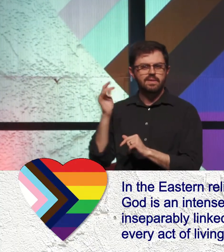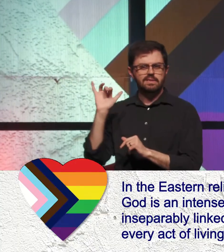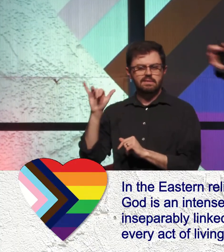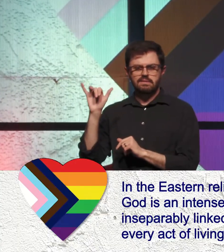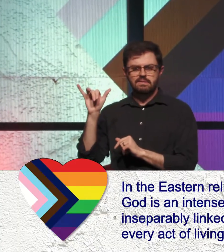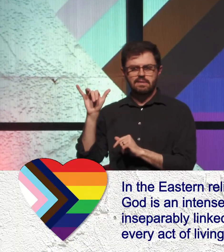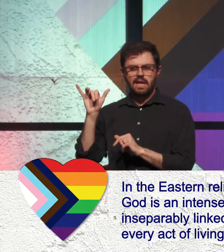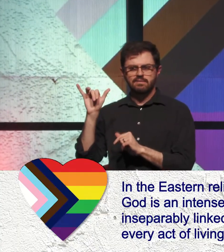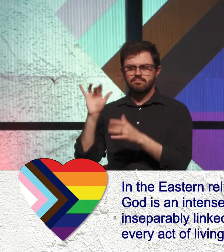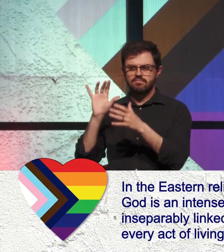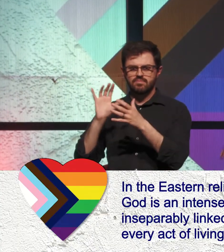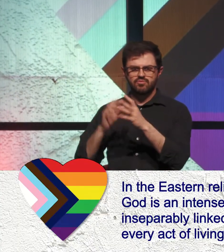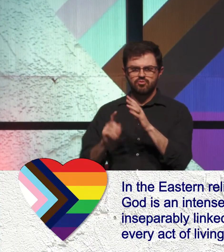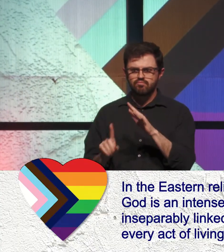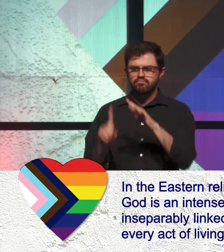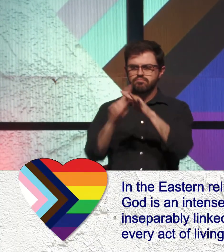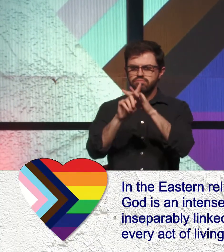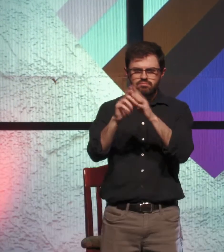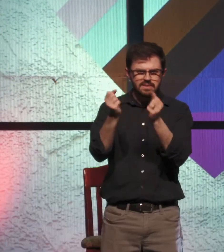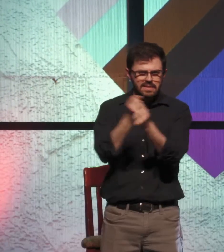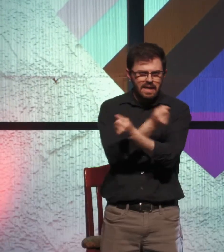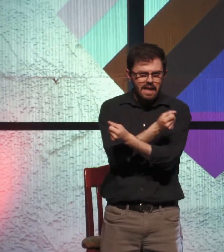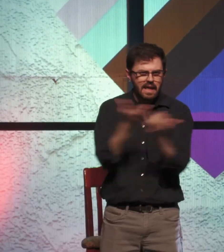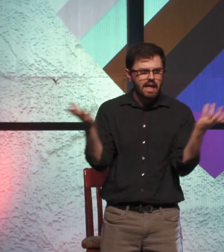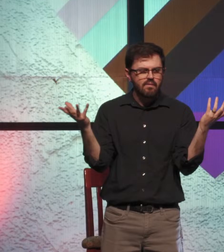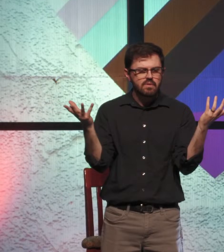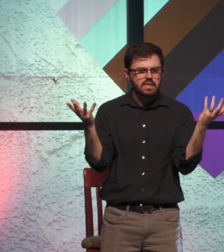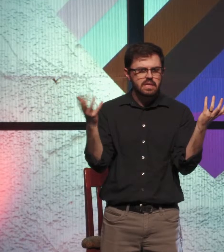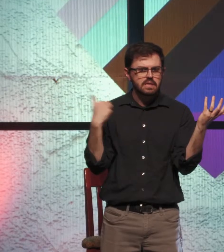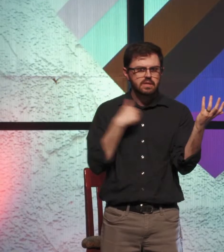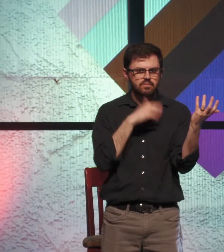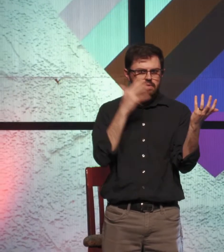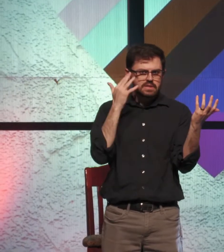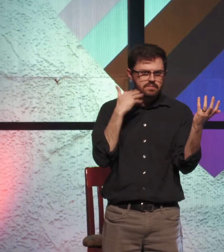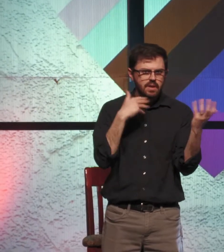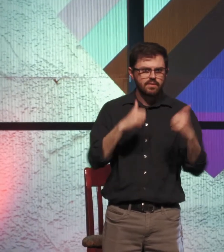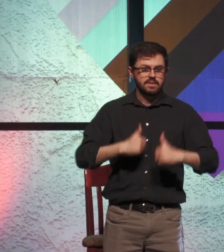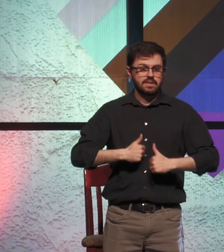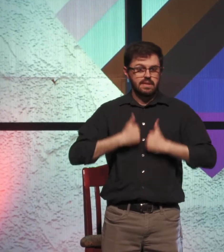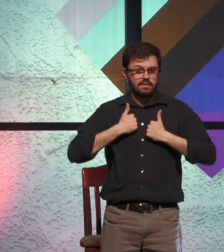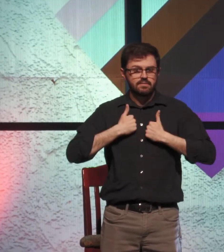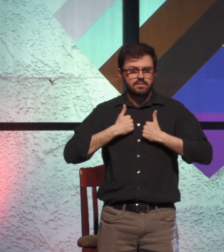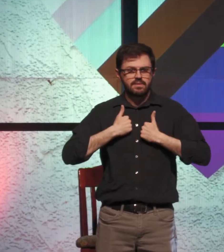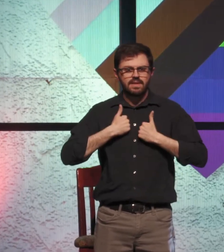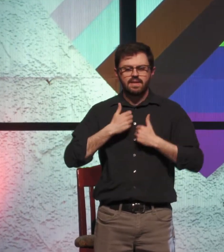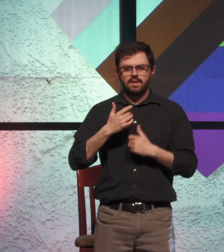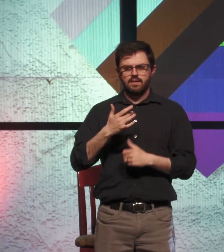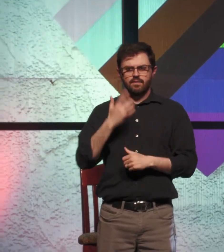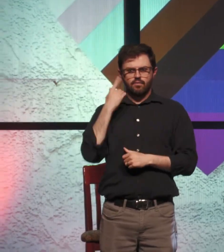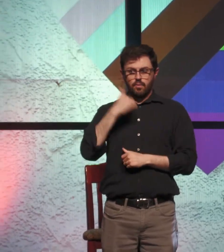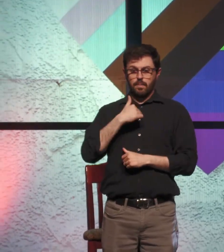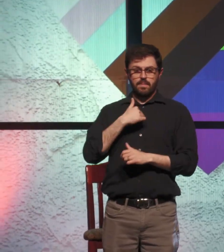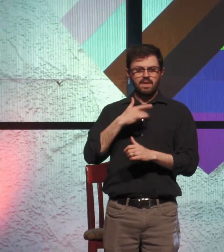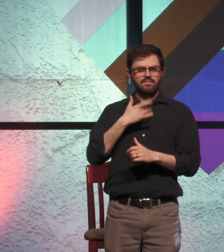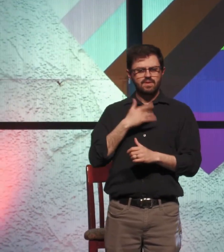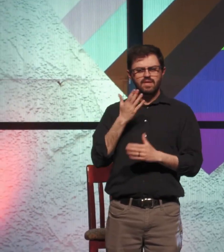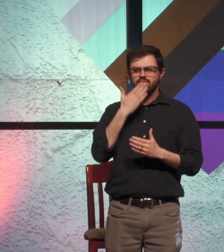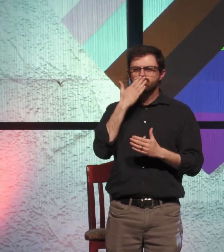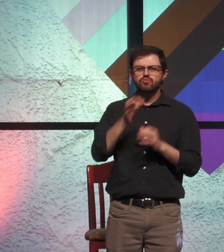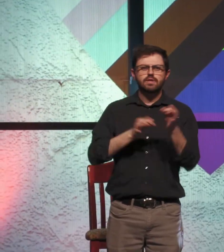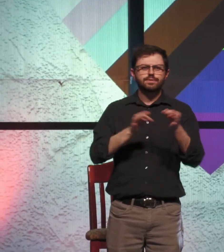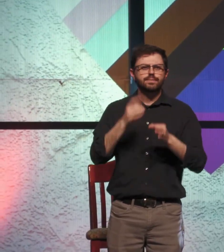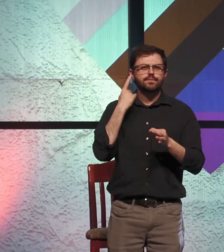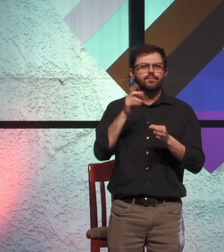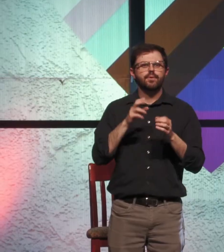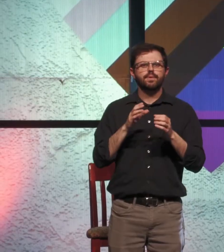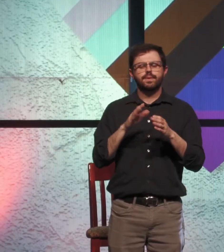with everything we do in our lives. And it seems to me that is a great descriptor of the peacemaking path of Jesus, that it leads us to an intense